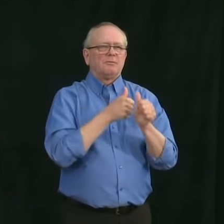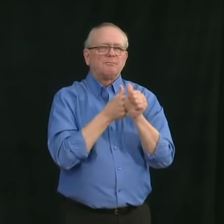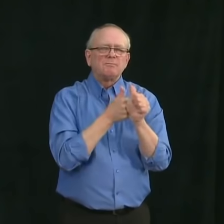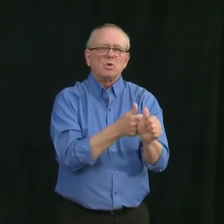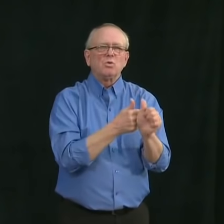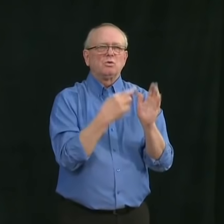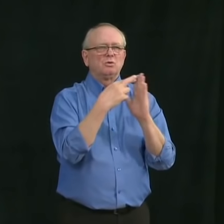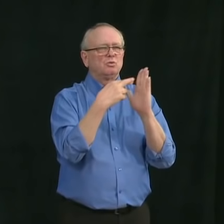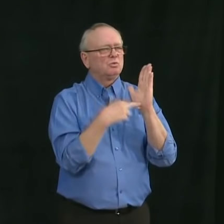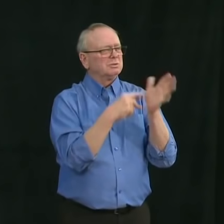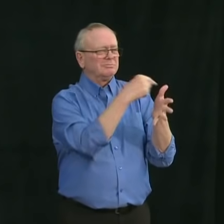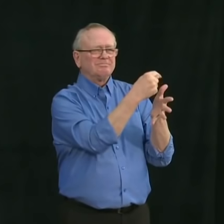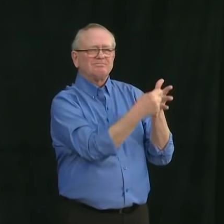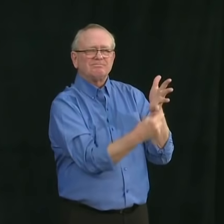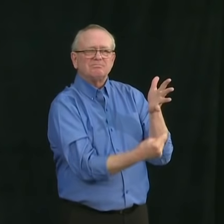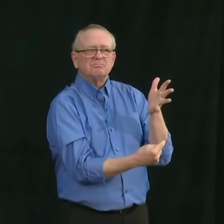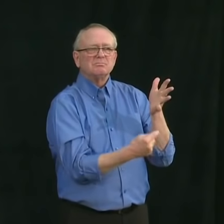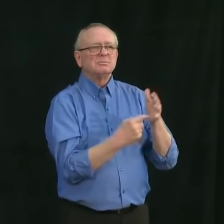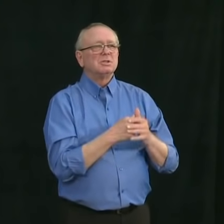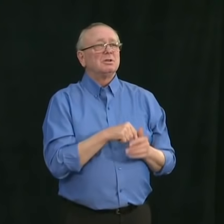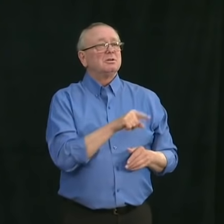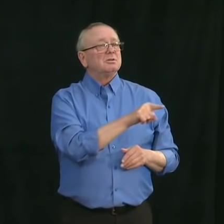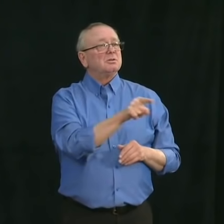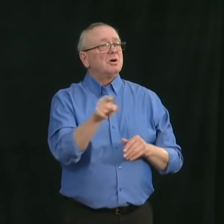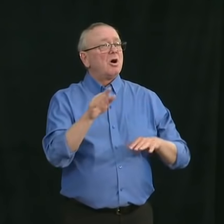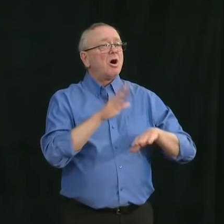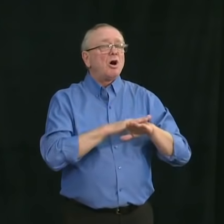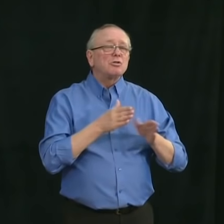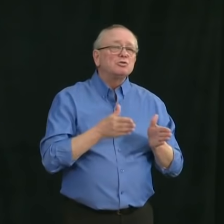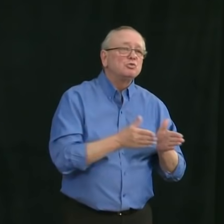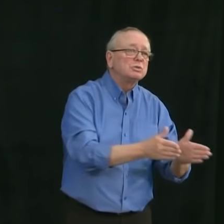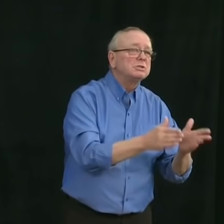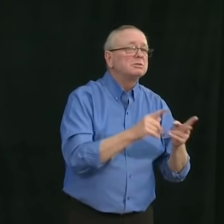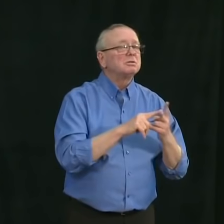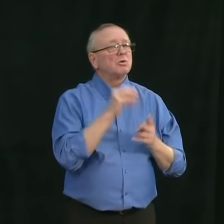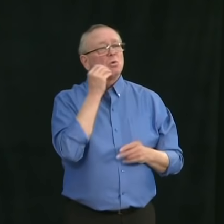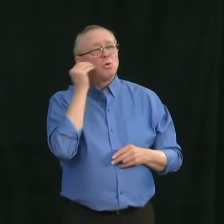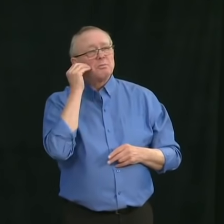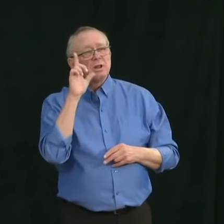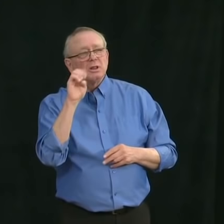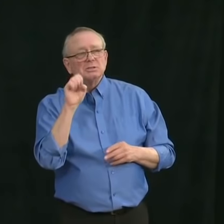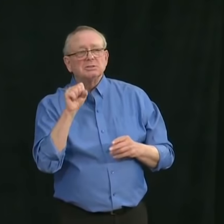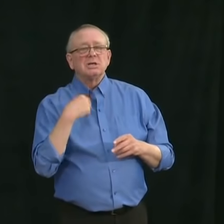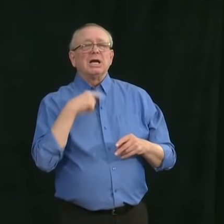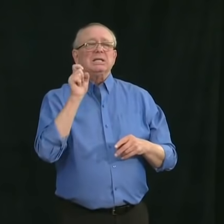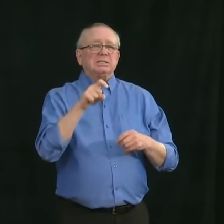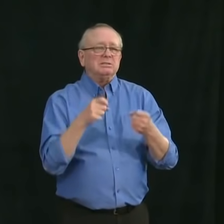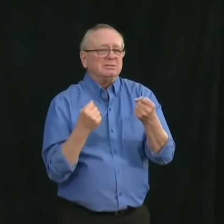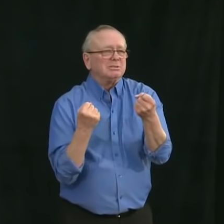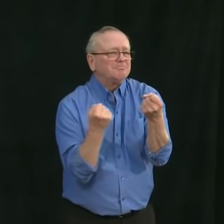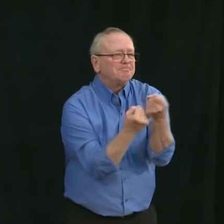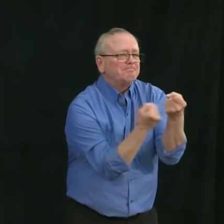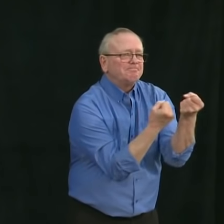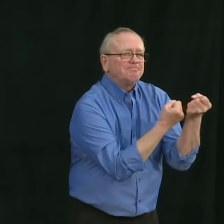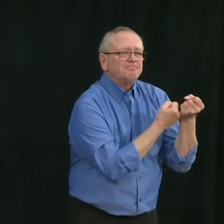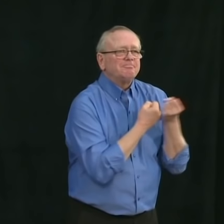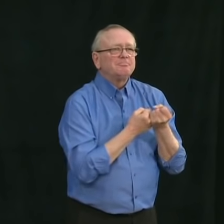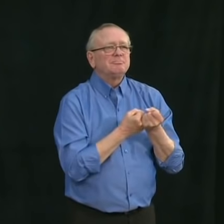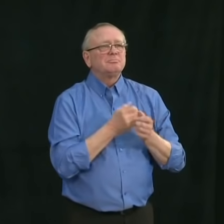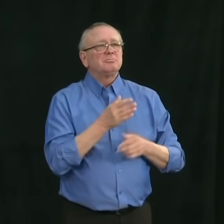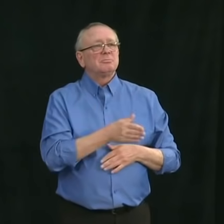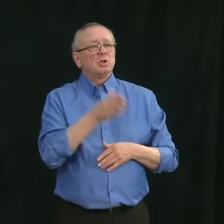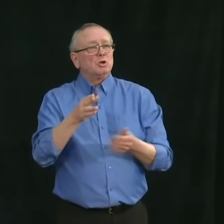most vulnerable. There are currently 458 confirmed cases in Alberta continuing care